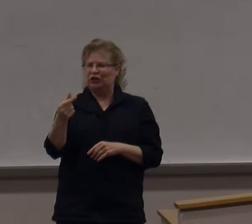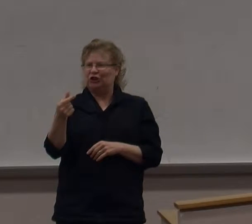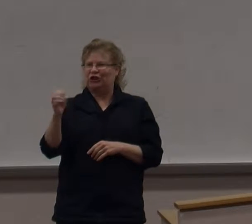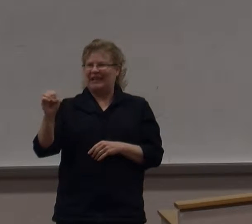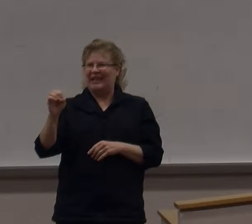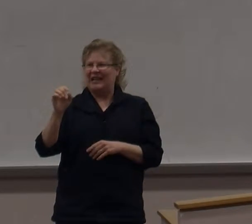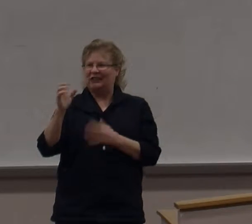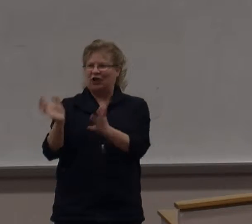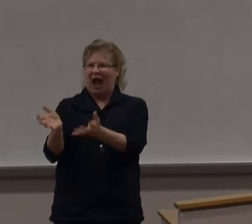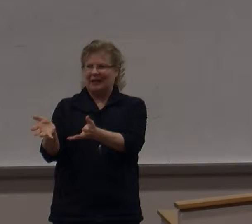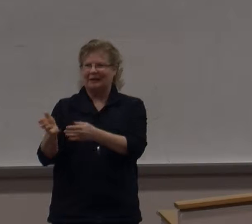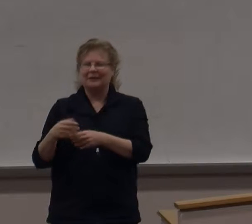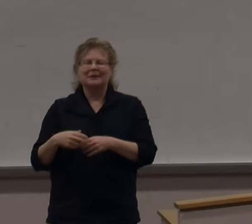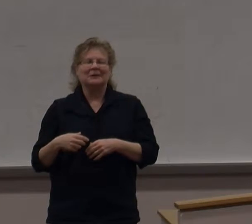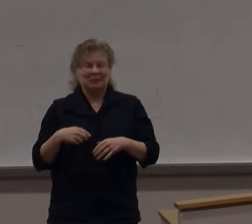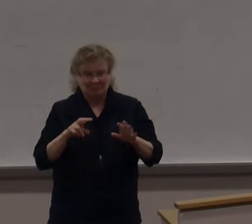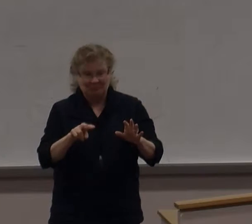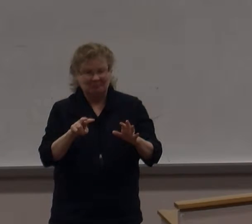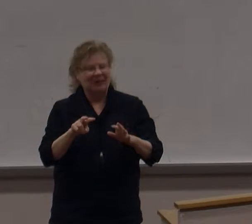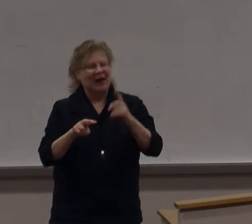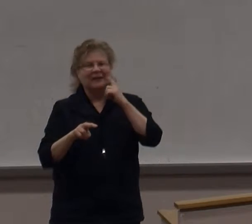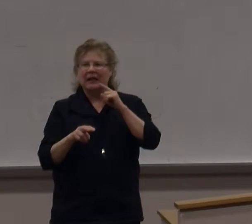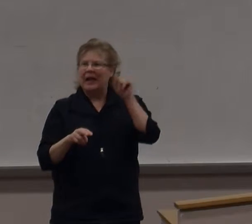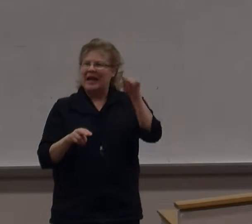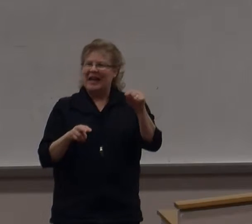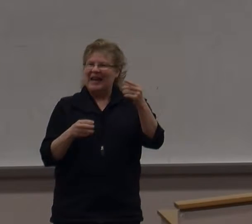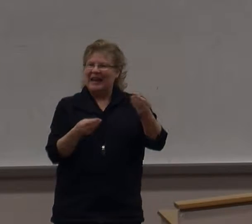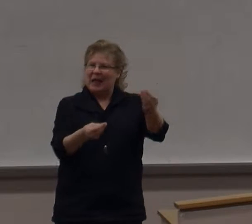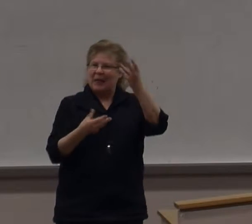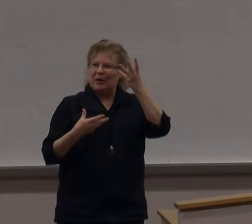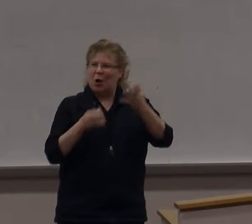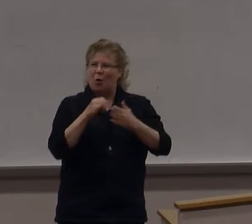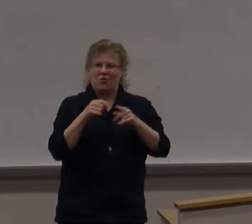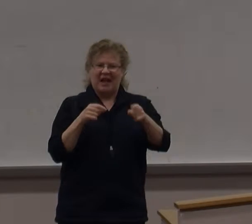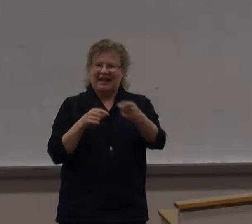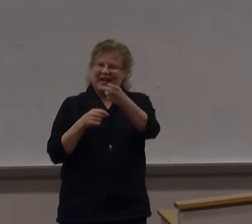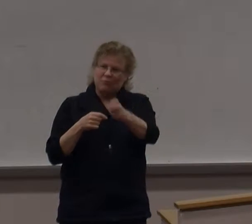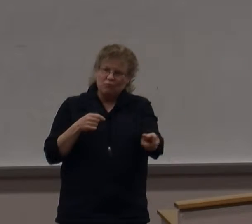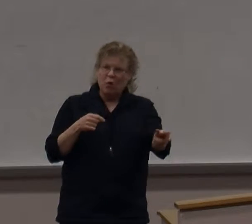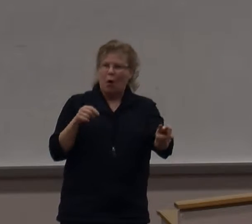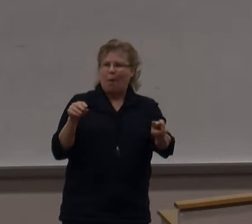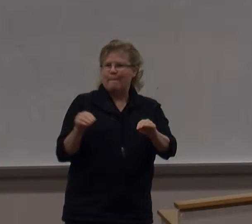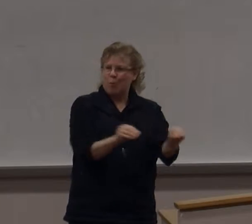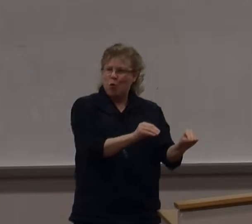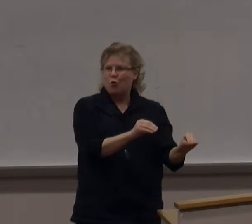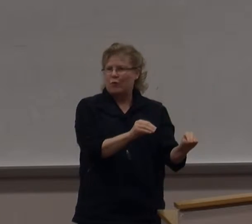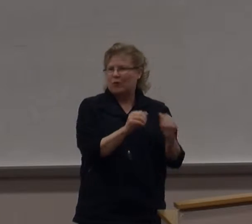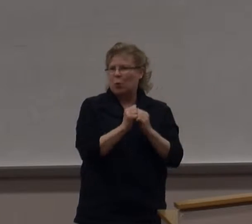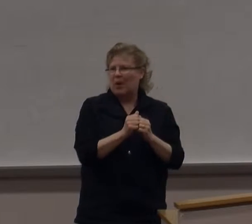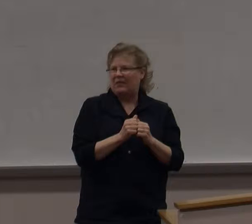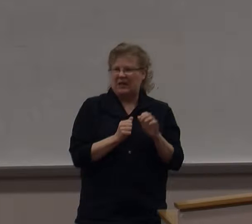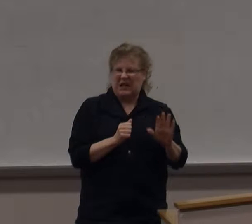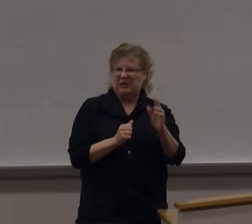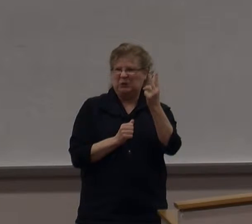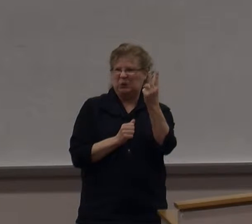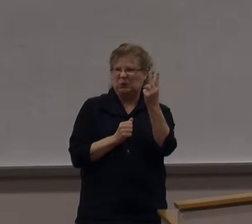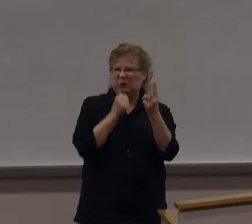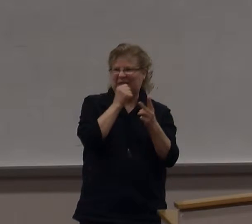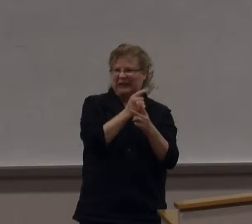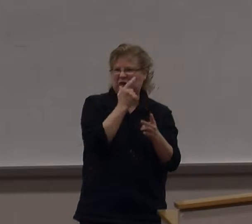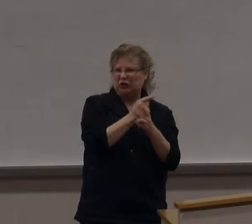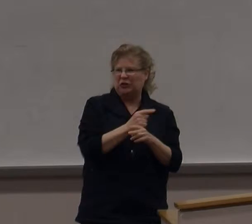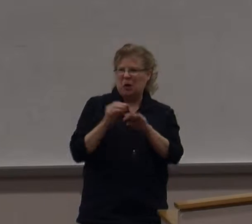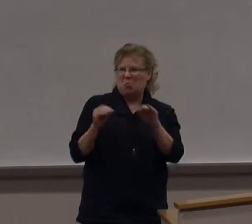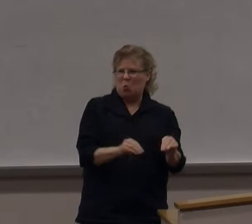and there he was. And he announced that he had relocated to Raleigh, North Carolina with his two younger sisters. They had relatives